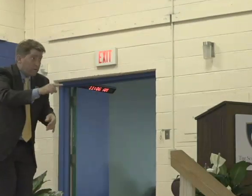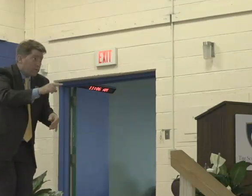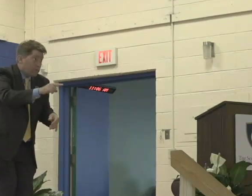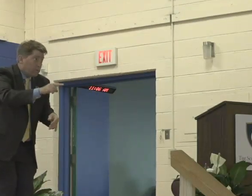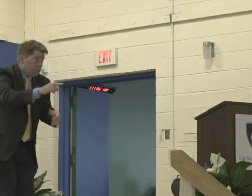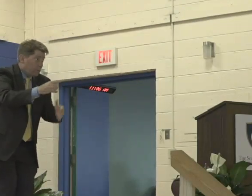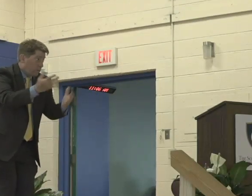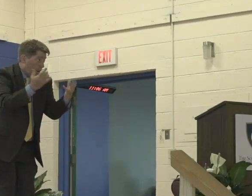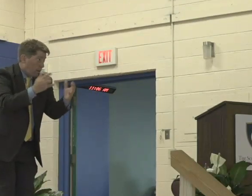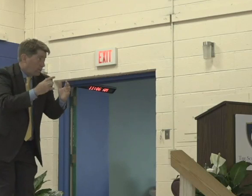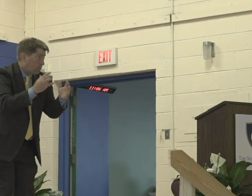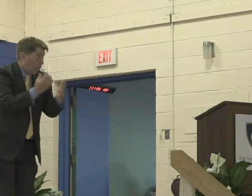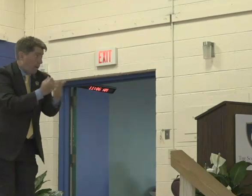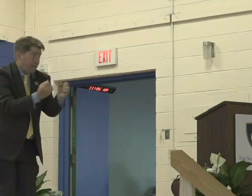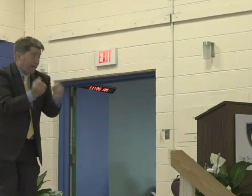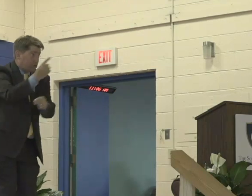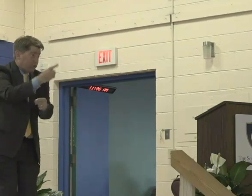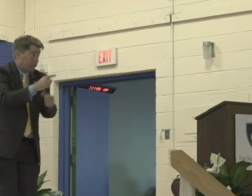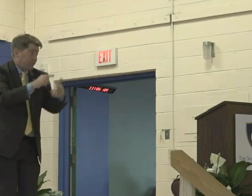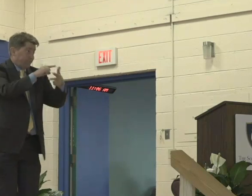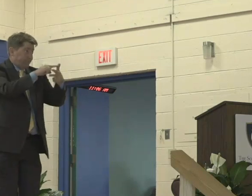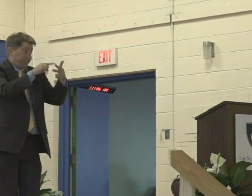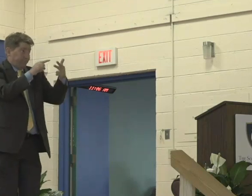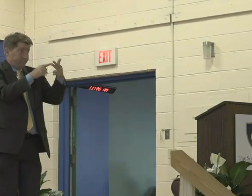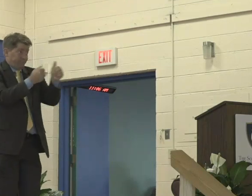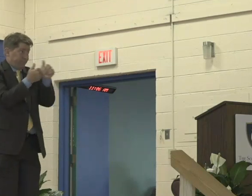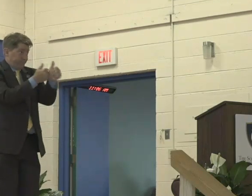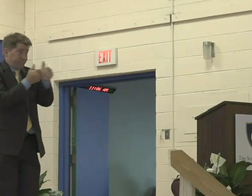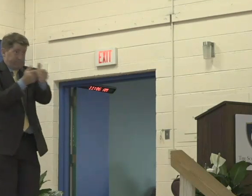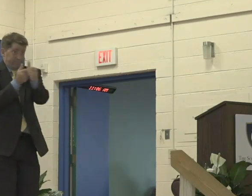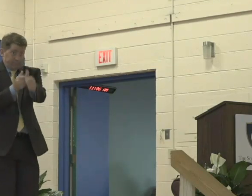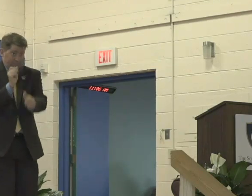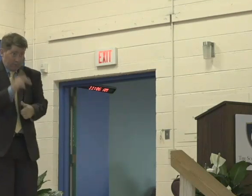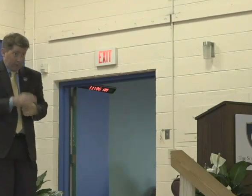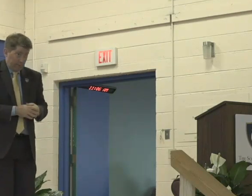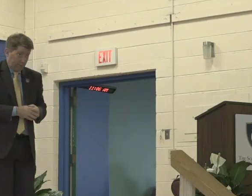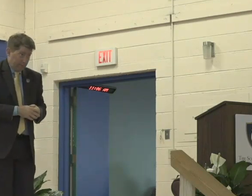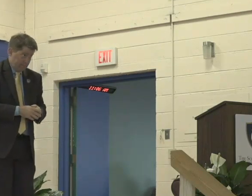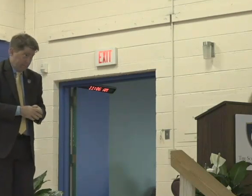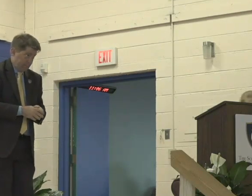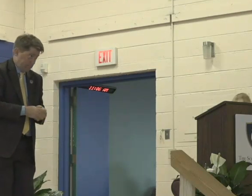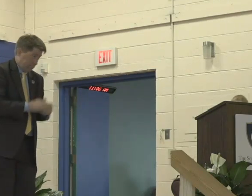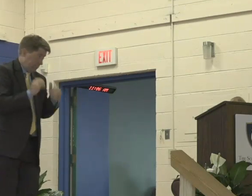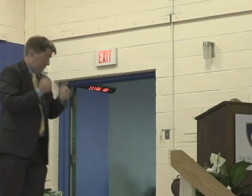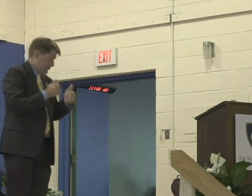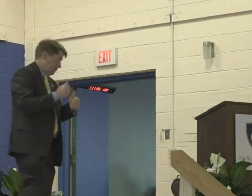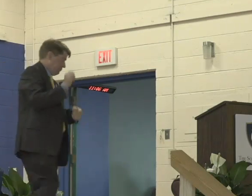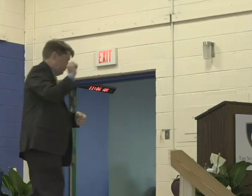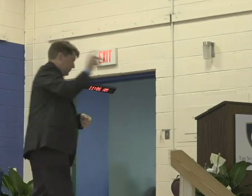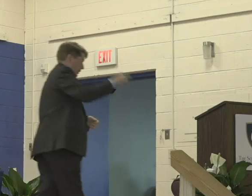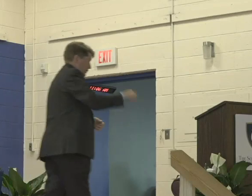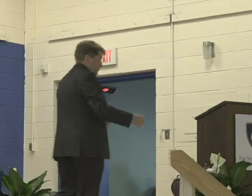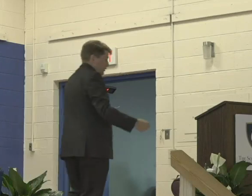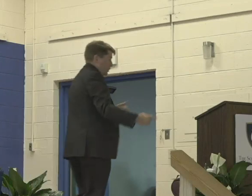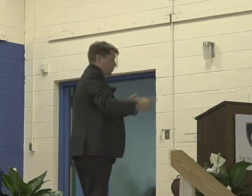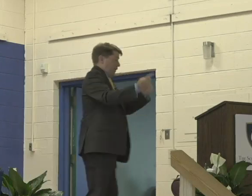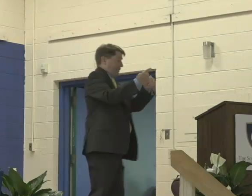award. All of you want to win this award next year, you have to follow these three criteria, okay? All right,